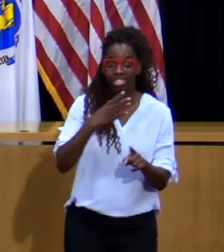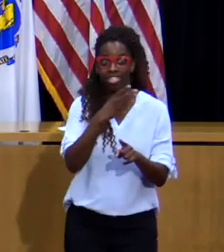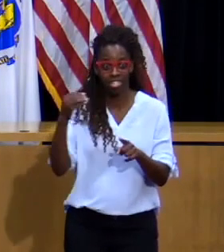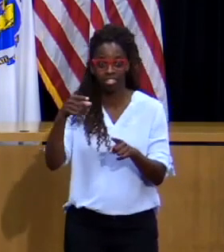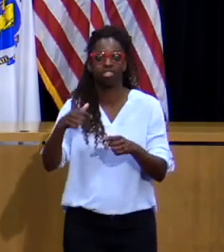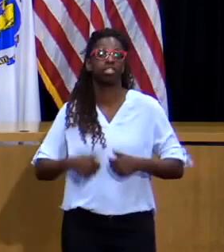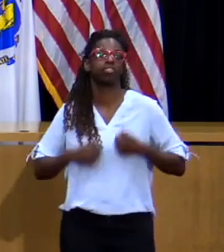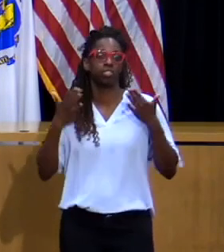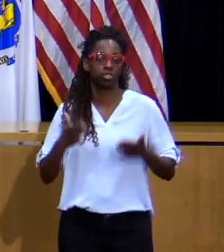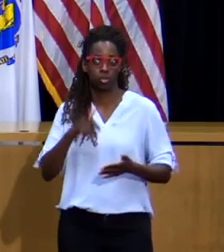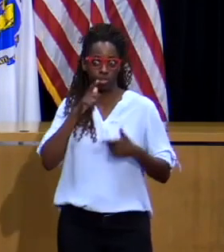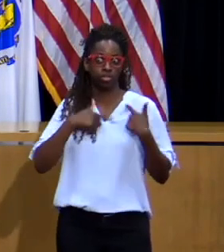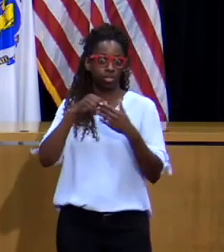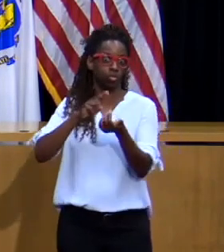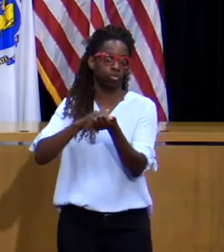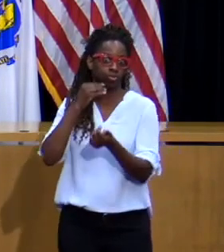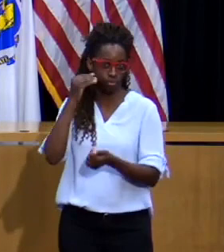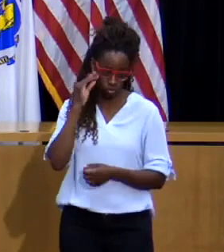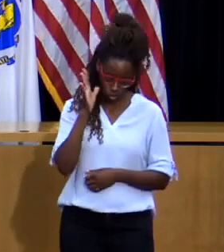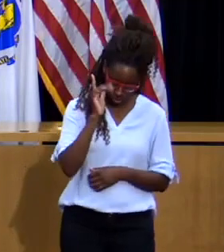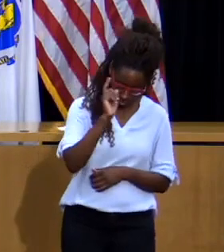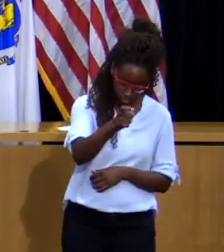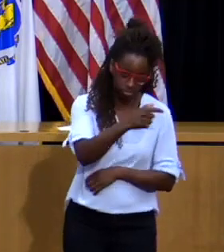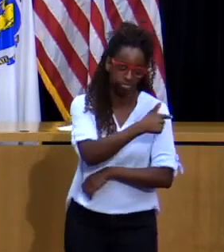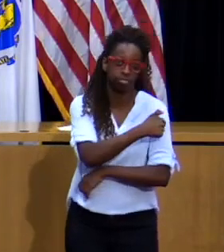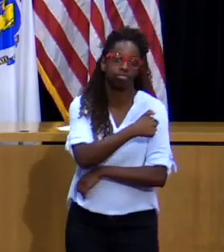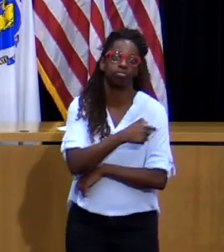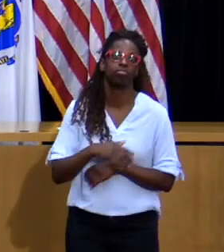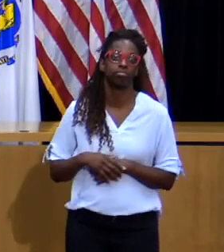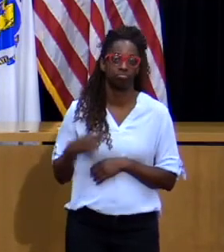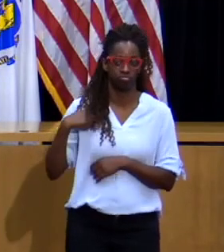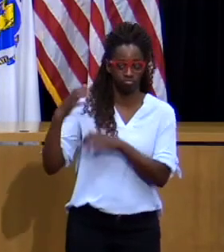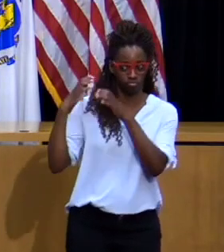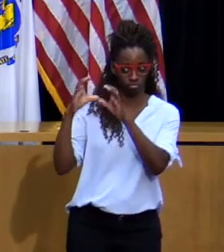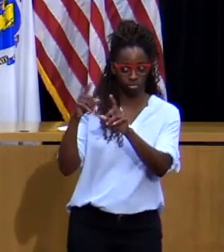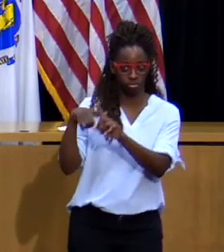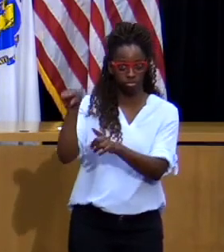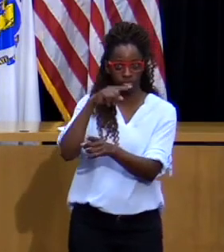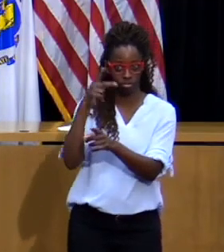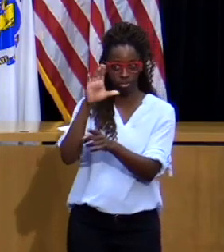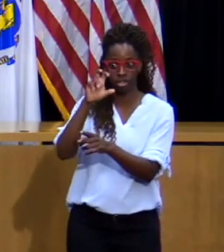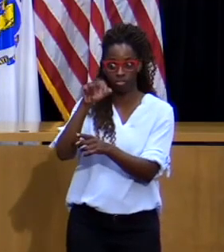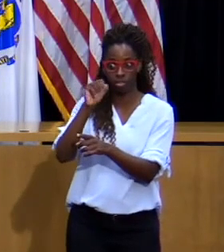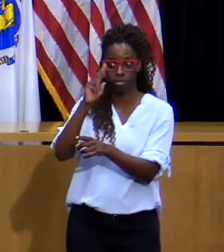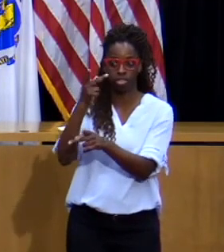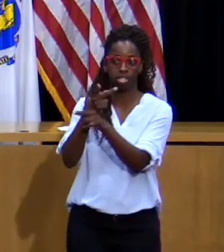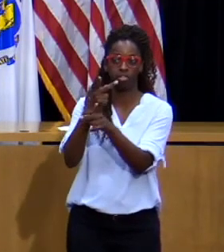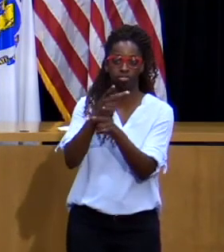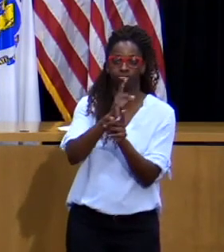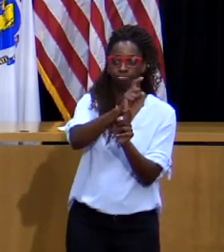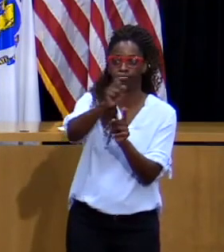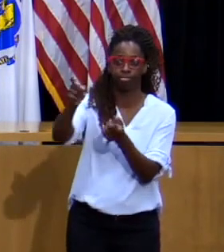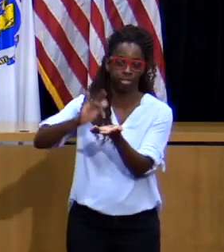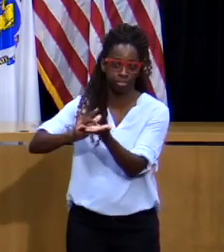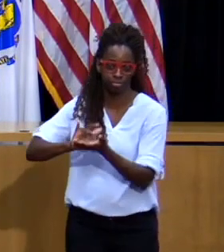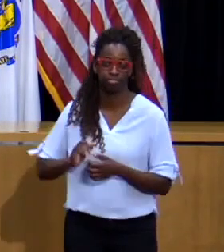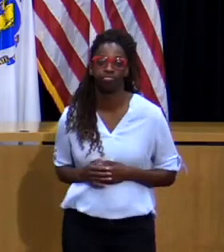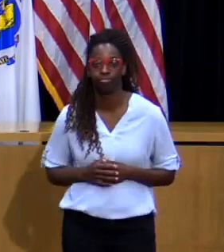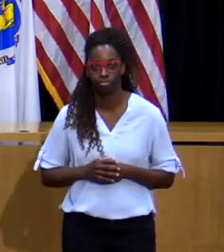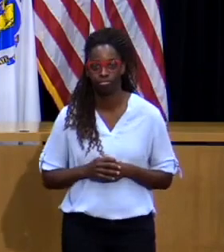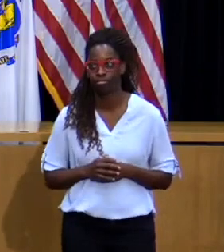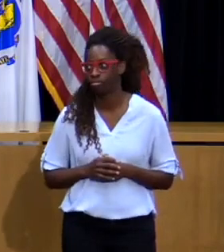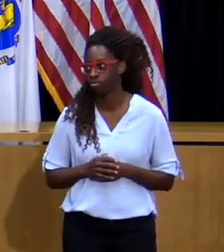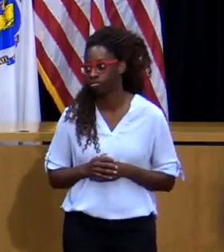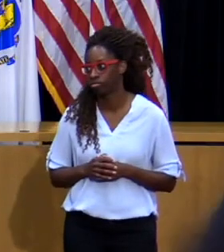Walgreens, and then they are responsible for the administration of the vaccine to residents and staff. So that's a